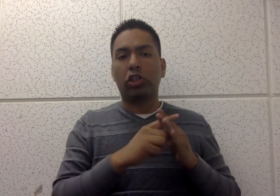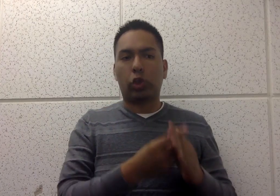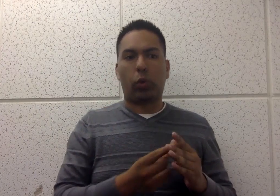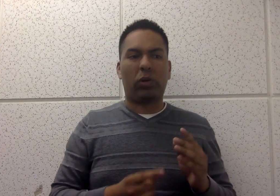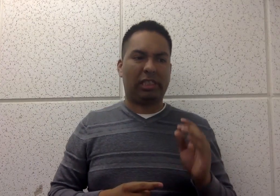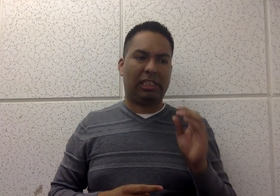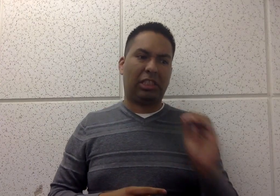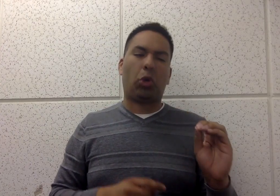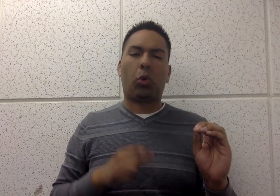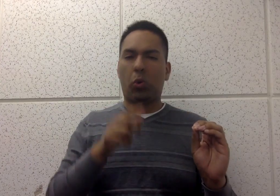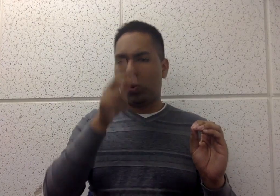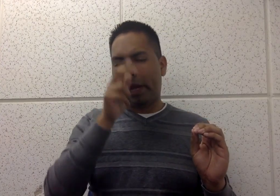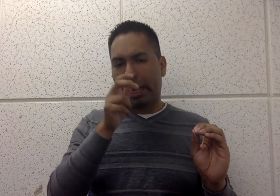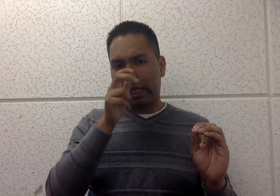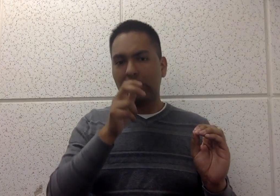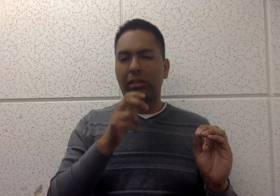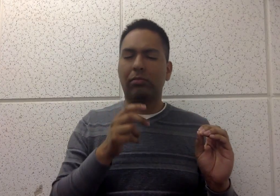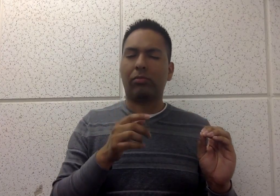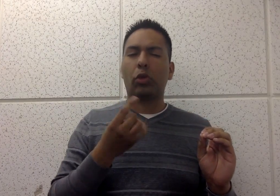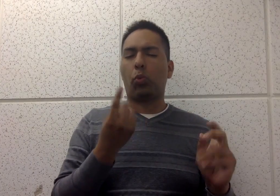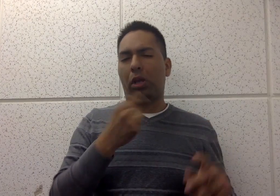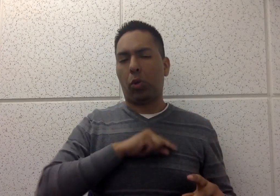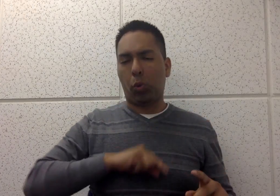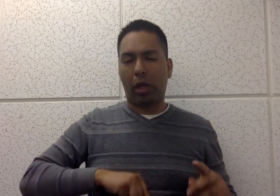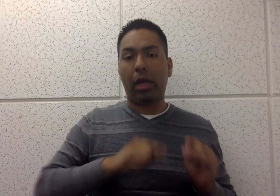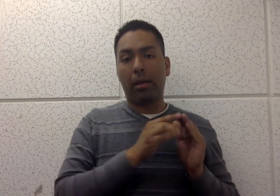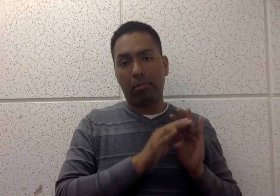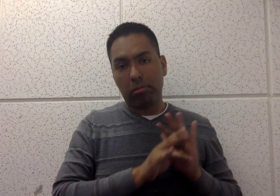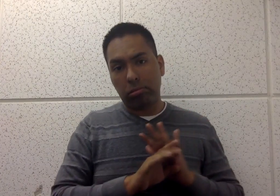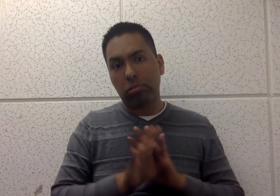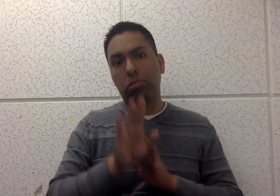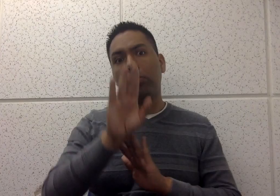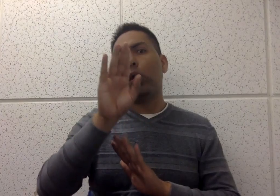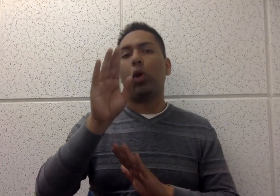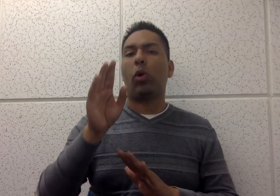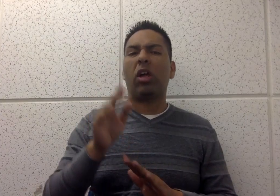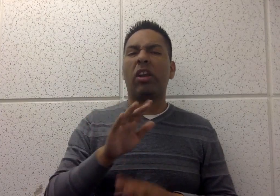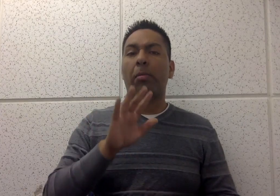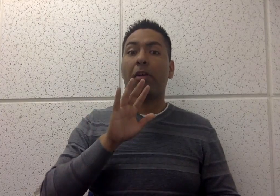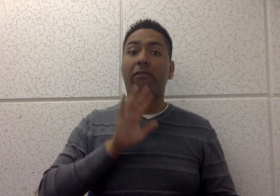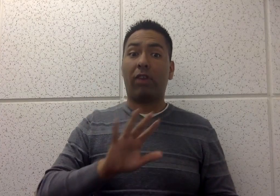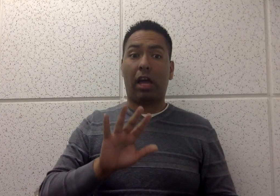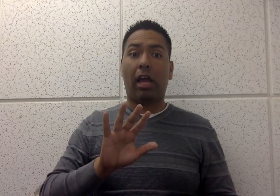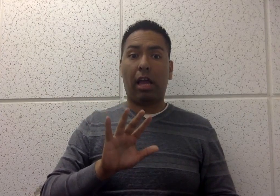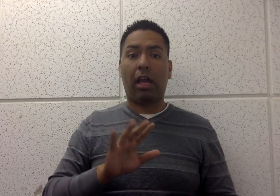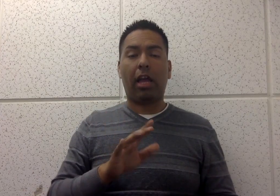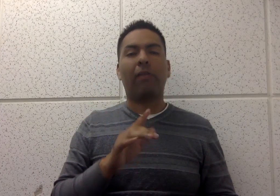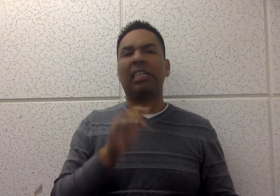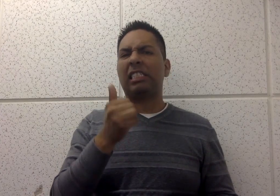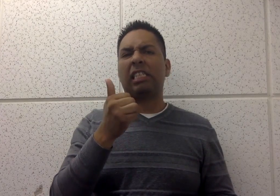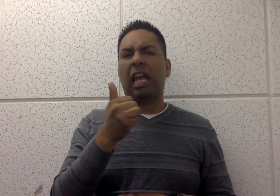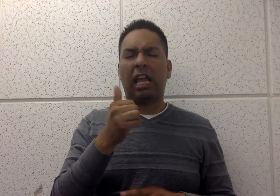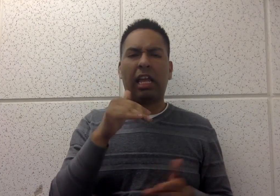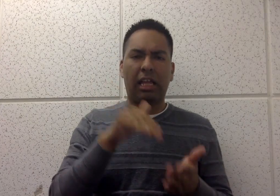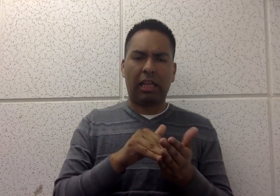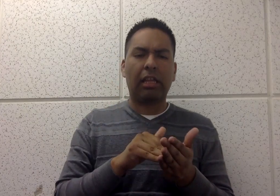and it grows to a size of about 10 or 12,000 ants when the colony is 5, and it stays that size until the queen dies and there's